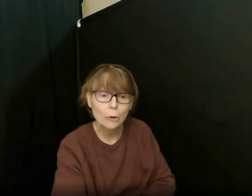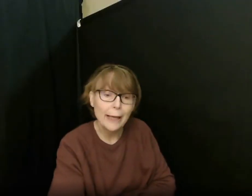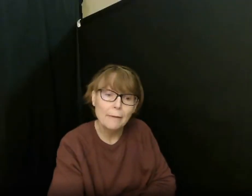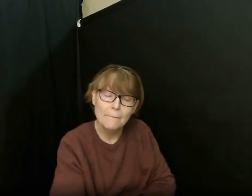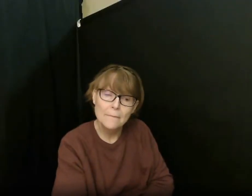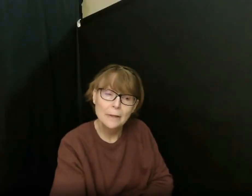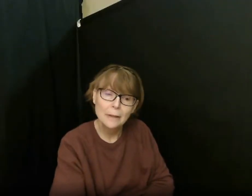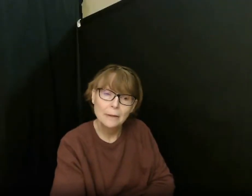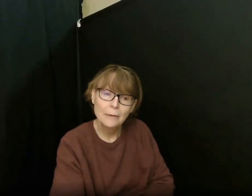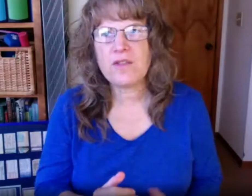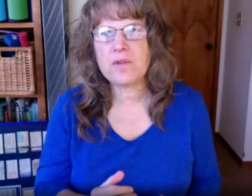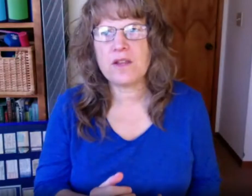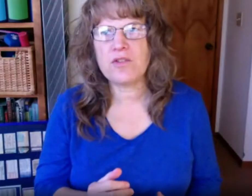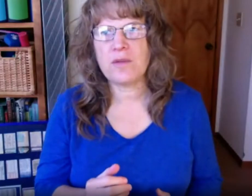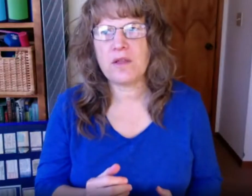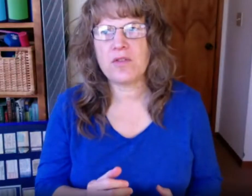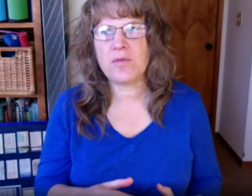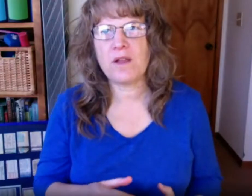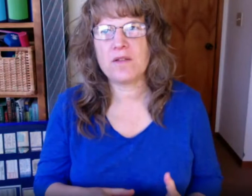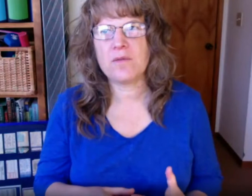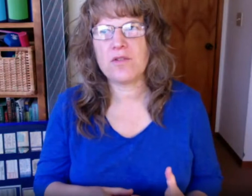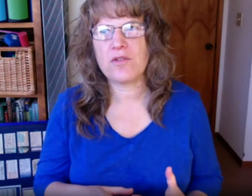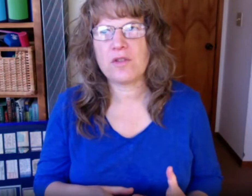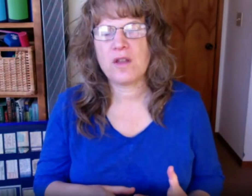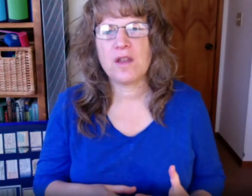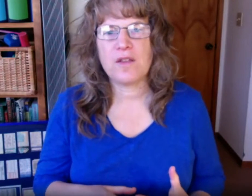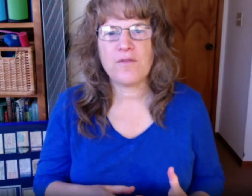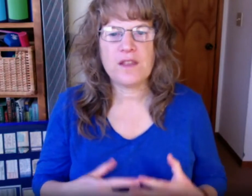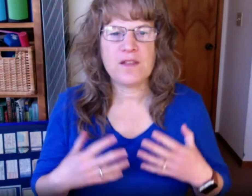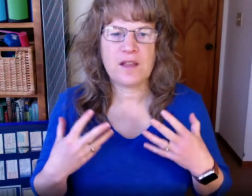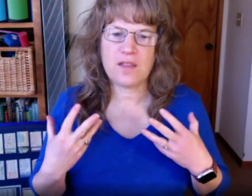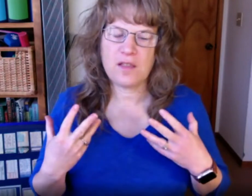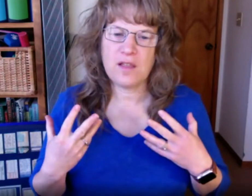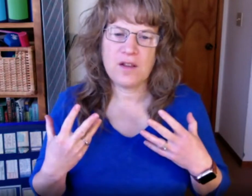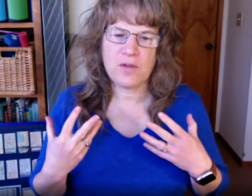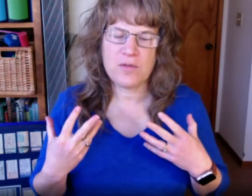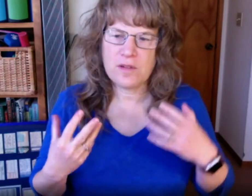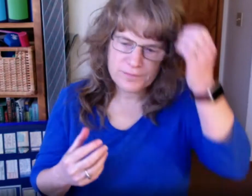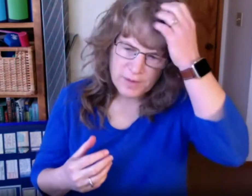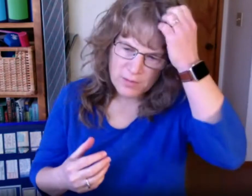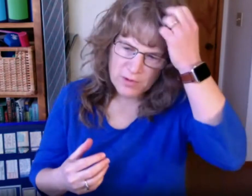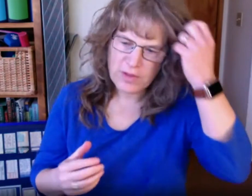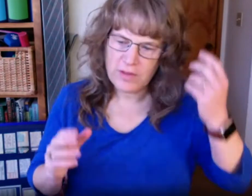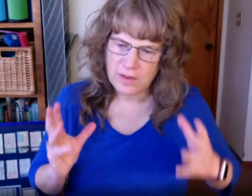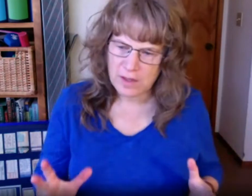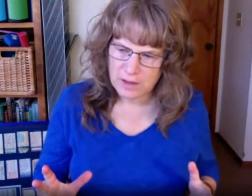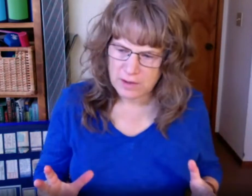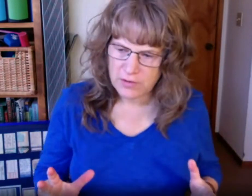ahead. Well, I was just say it's really interesting because there's ways in which it feels like it's, when you think of something in English, there's